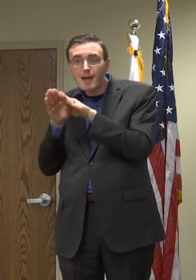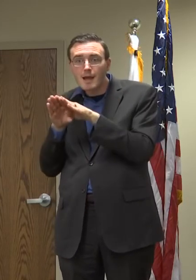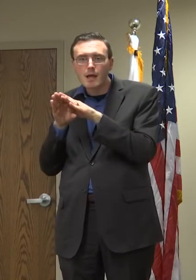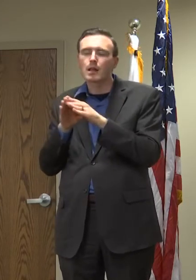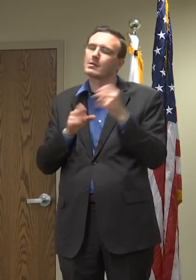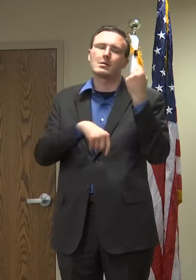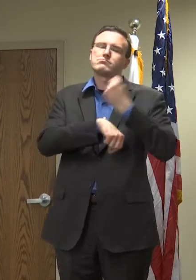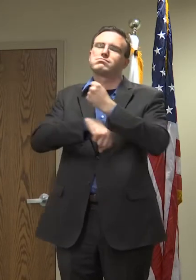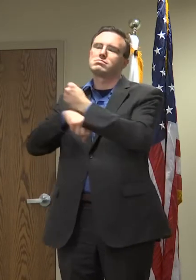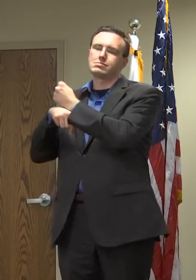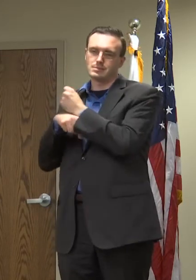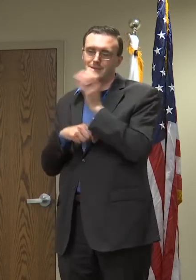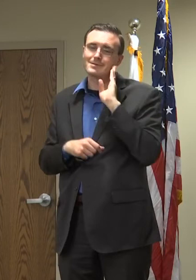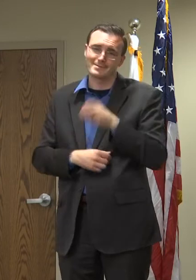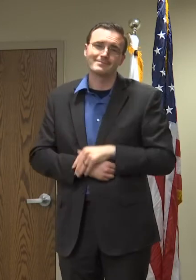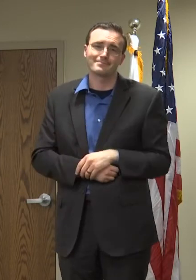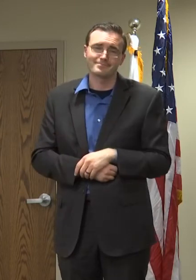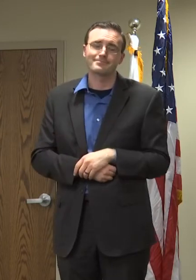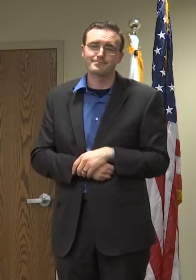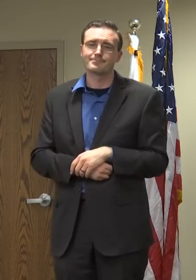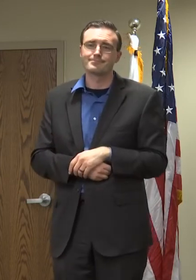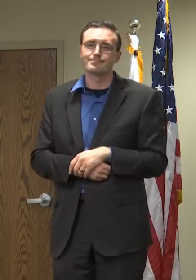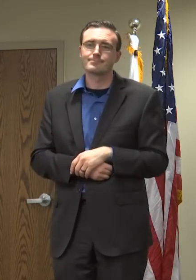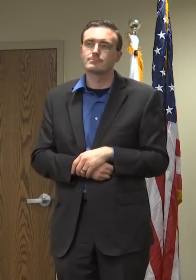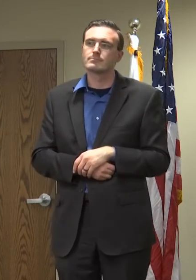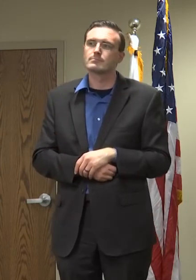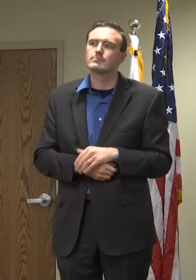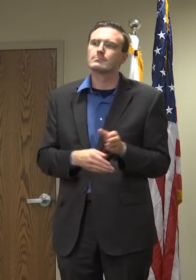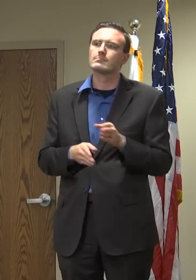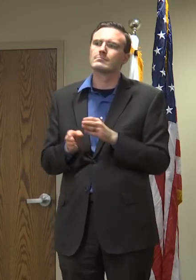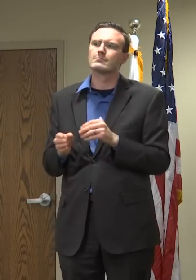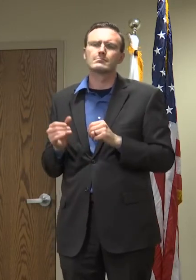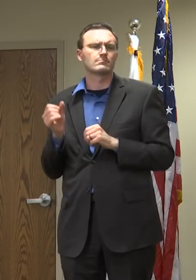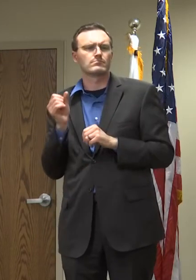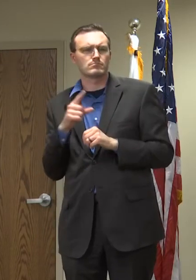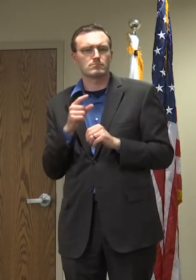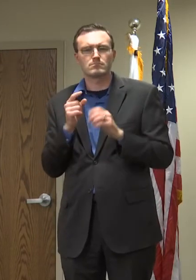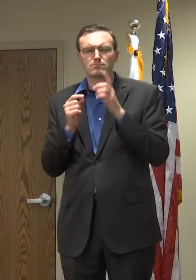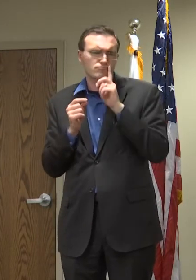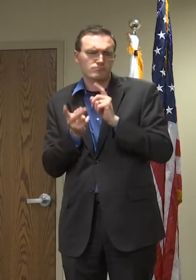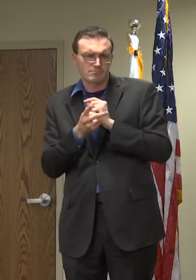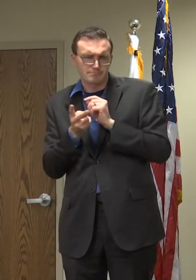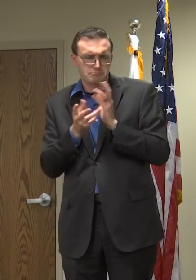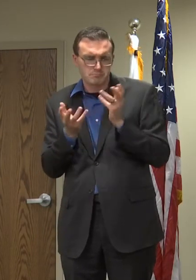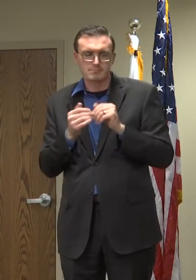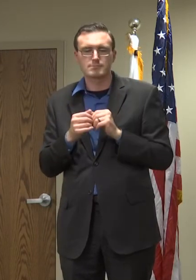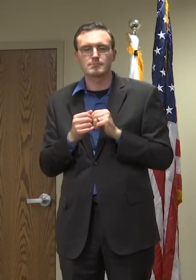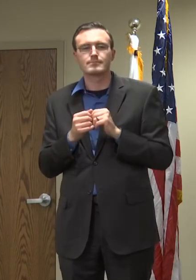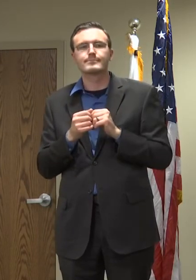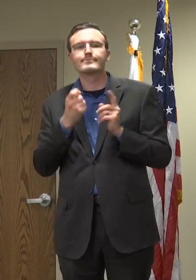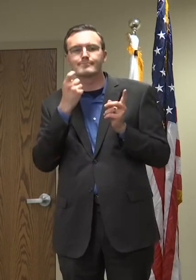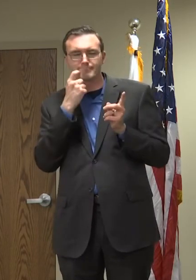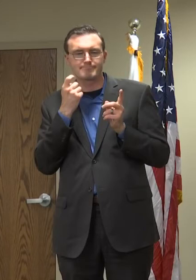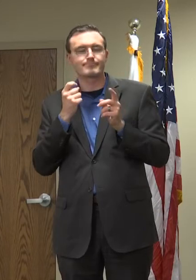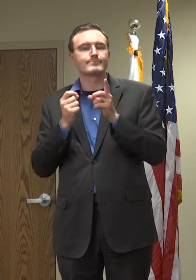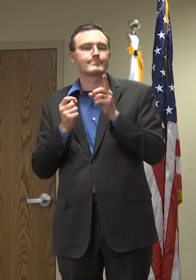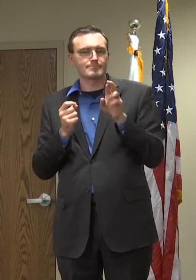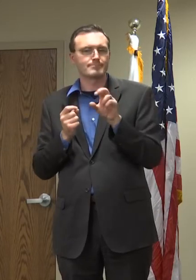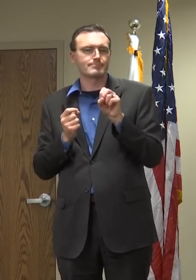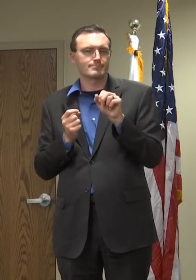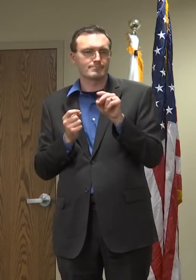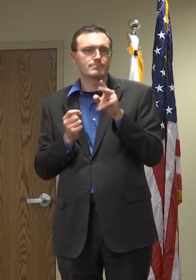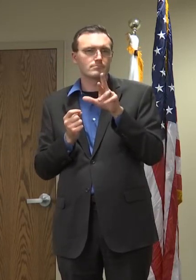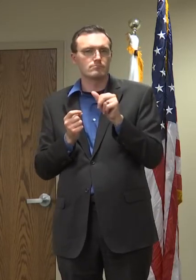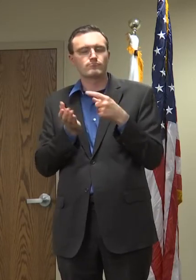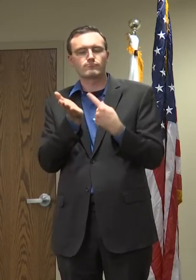business. This question may be for either one of you. Chief you talked about travel procedures, going to states